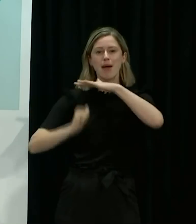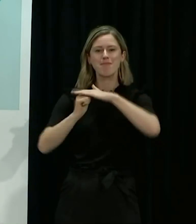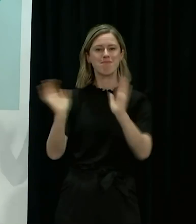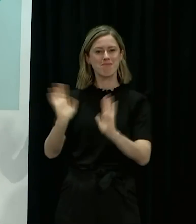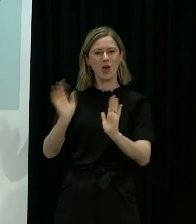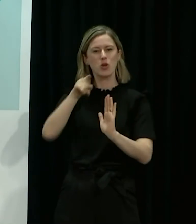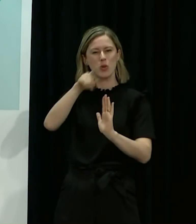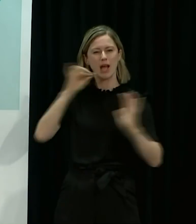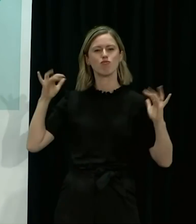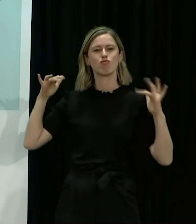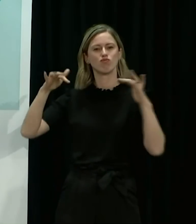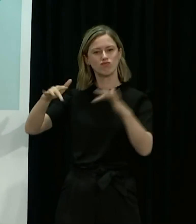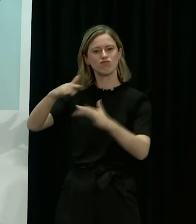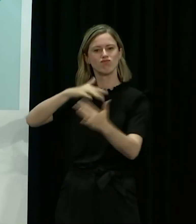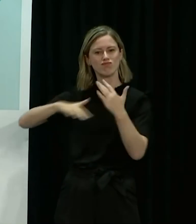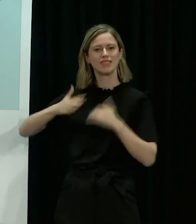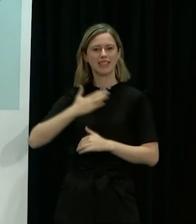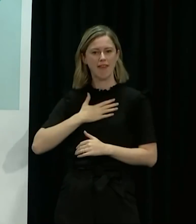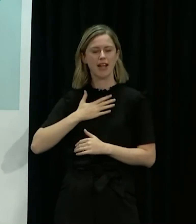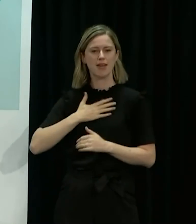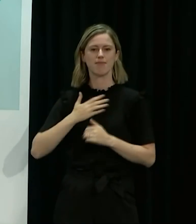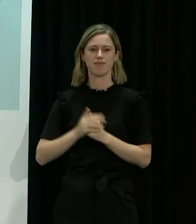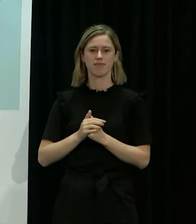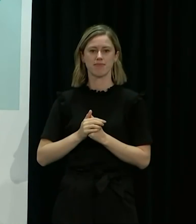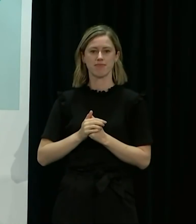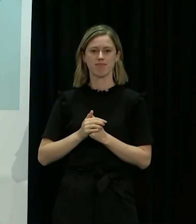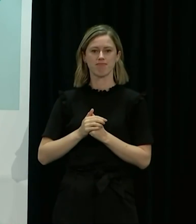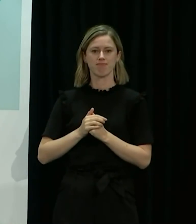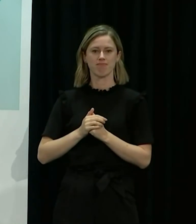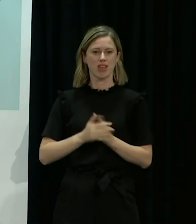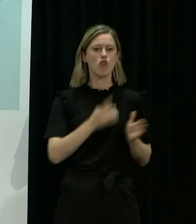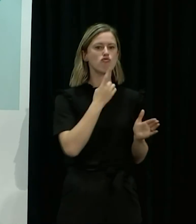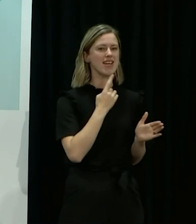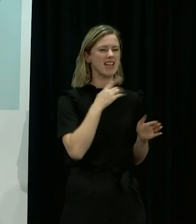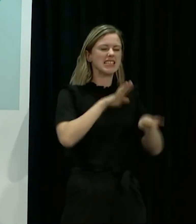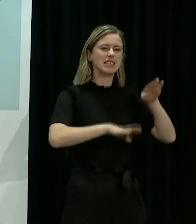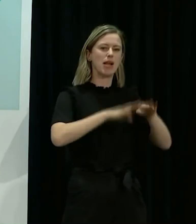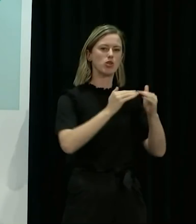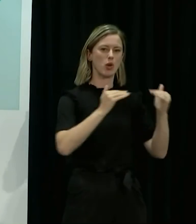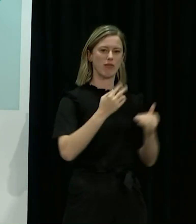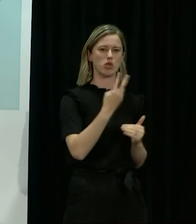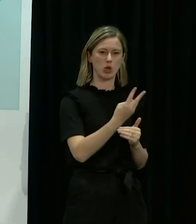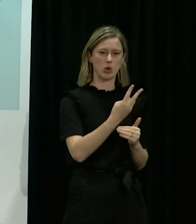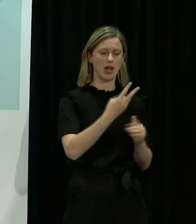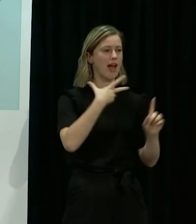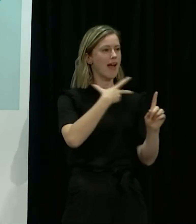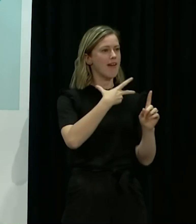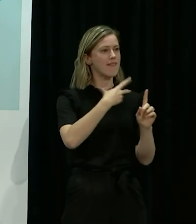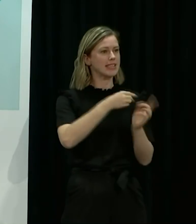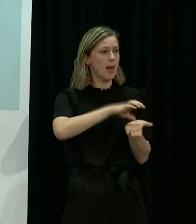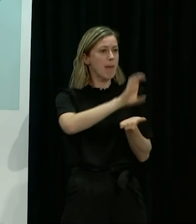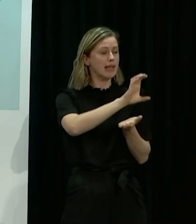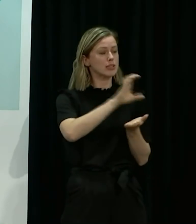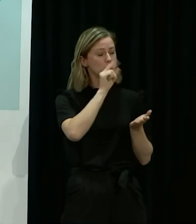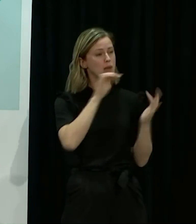can gather again safely. At red, it will feel a lot like level 2. Your vaccine pass lets you go everywhere,